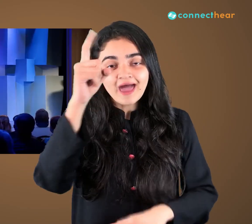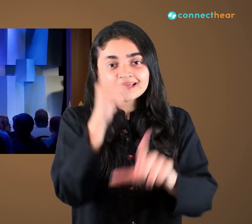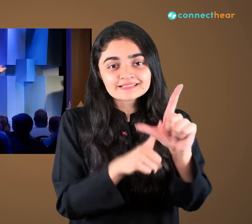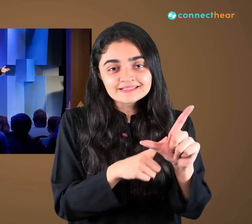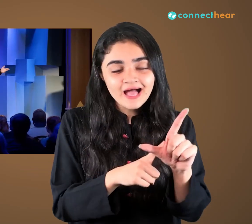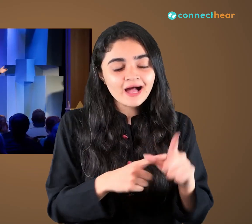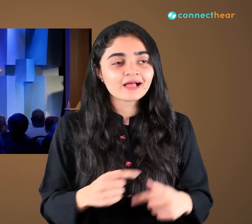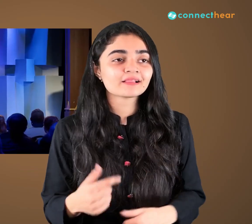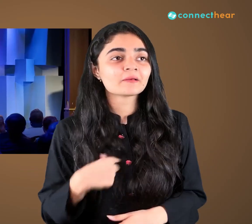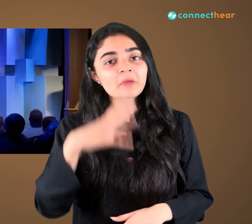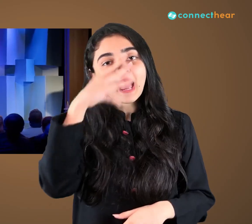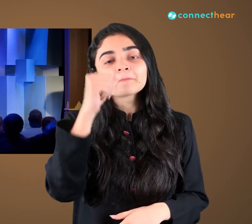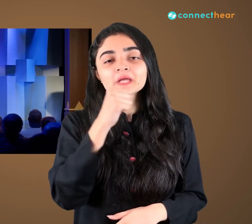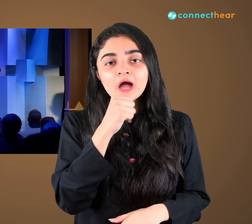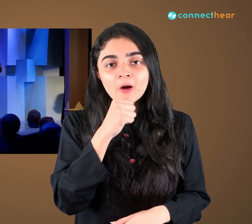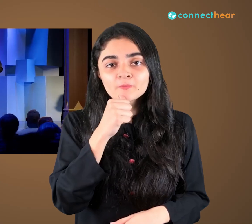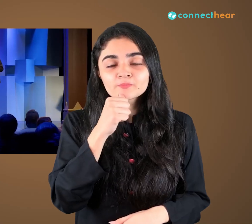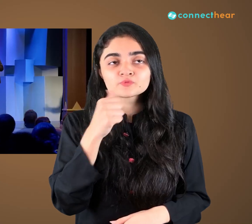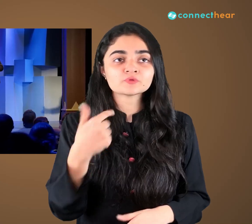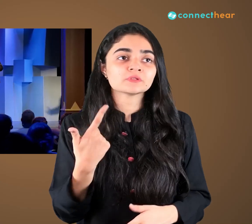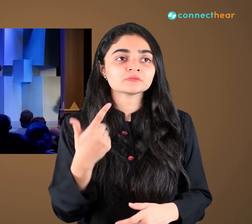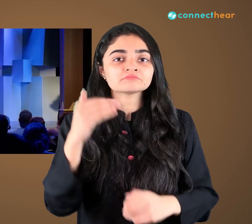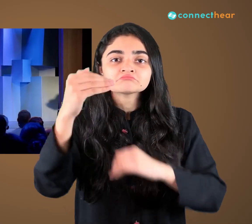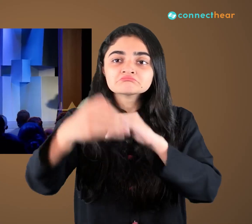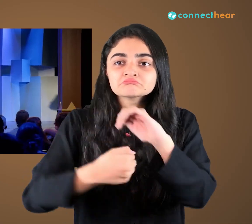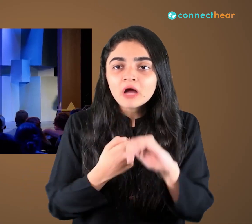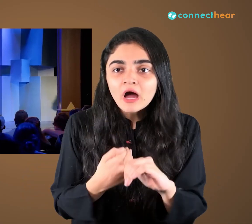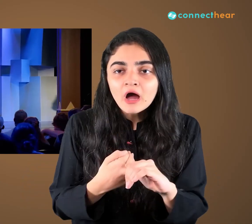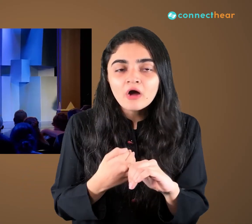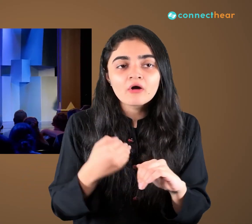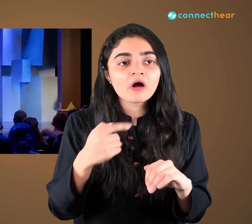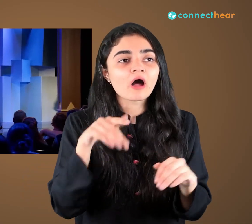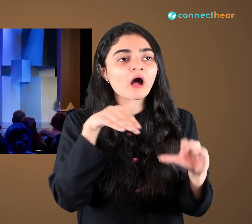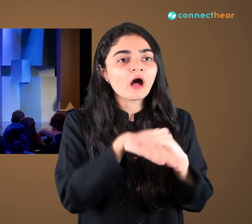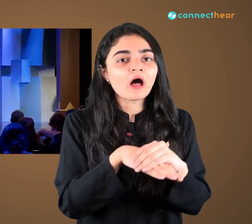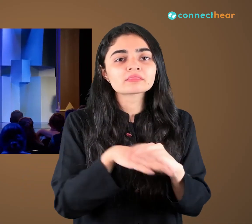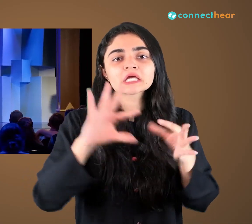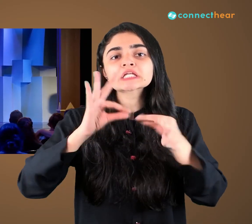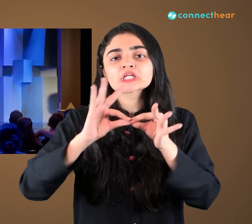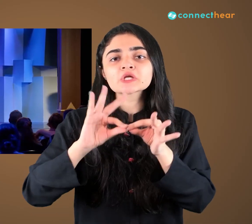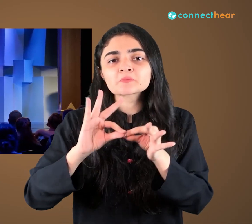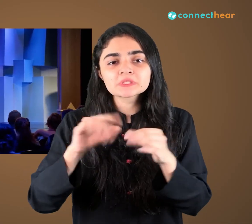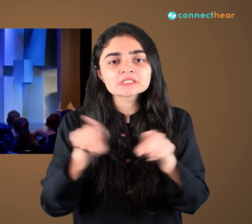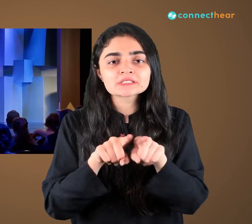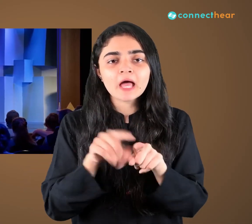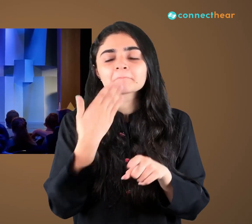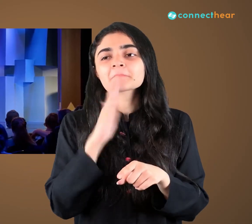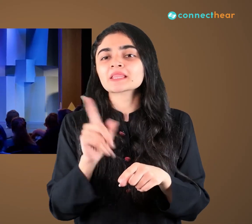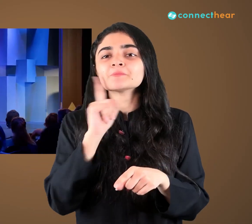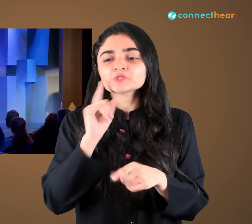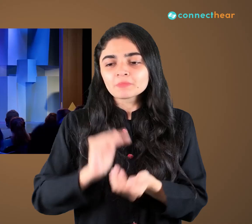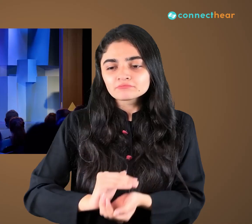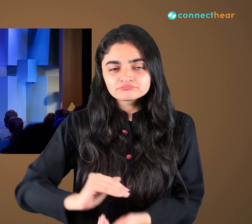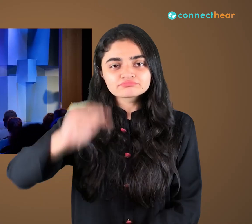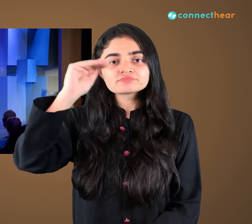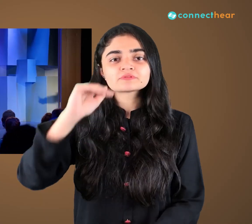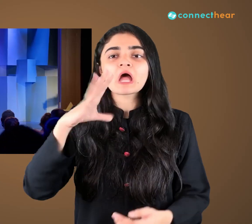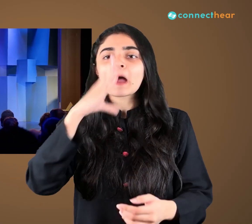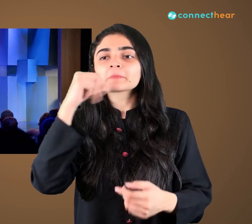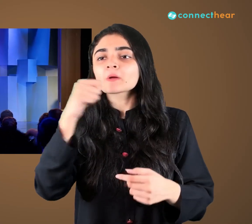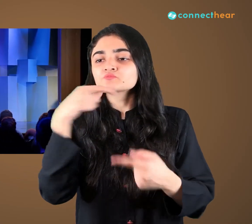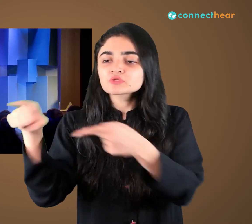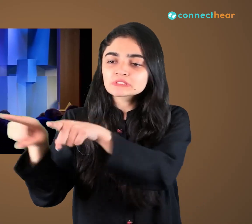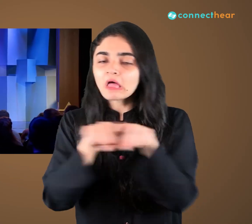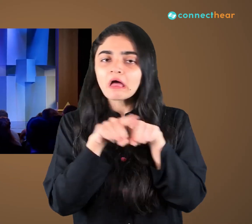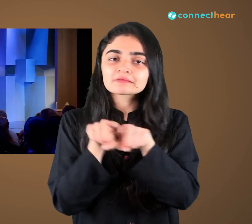When I was 9 years old, my mom and dad picked me to be their interpreter. What that means is when they would go to the